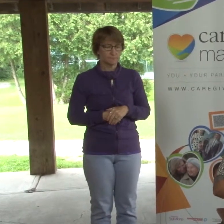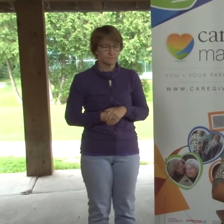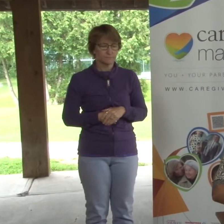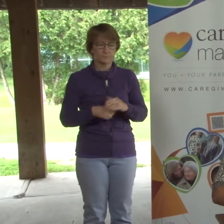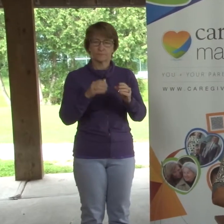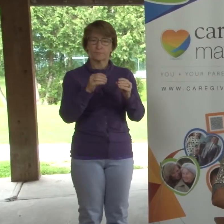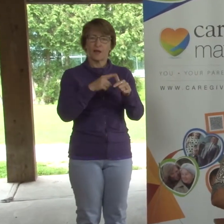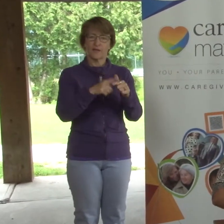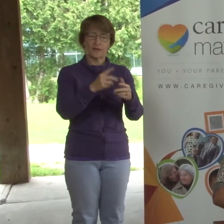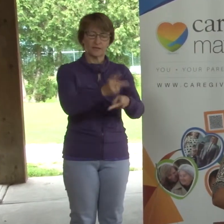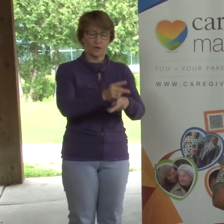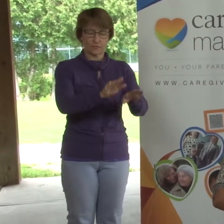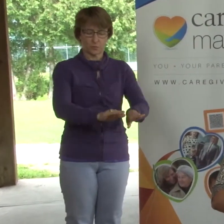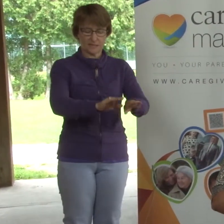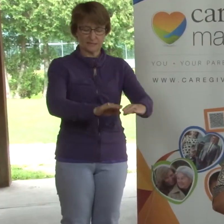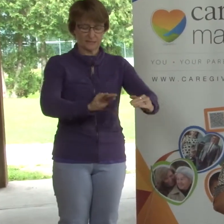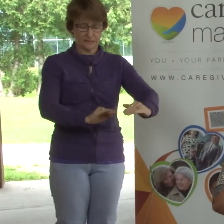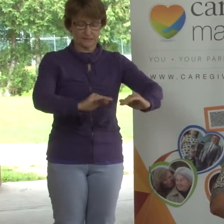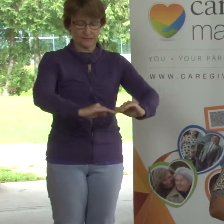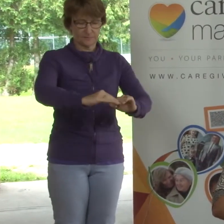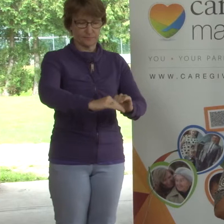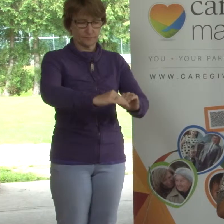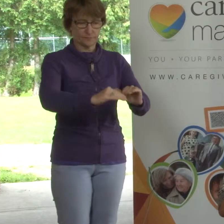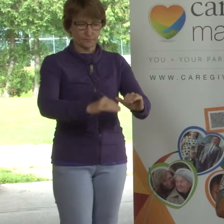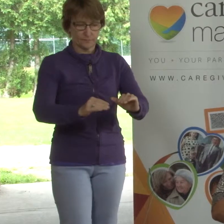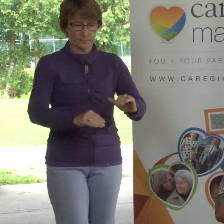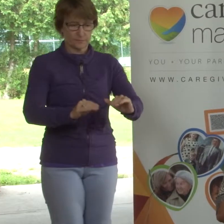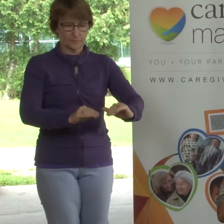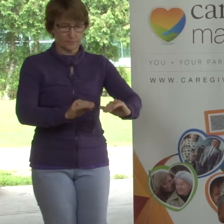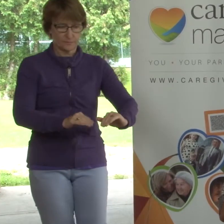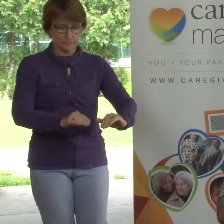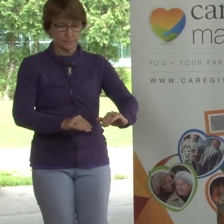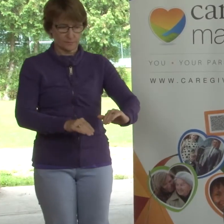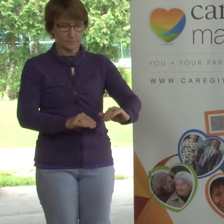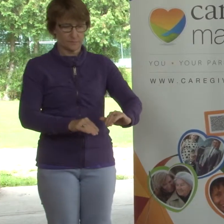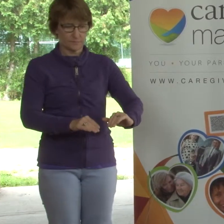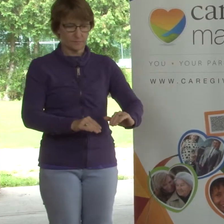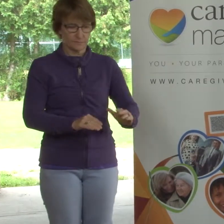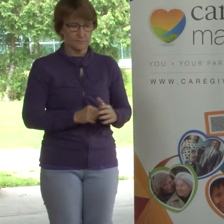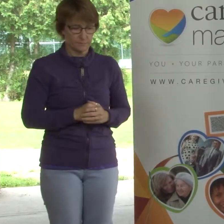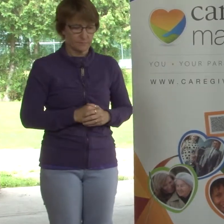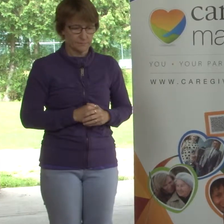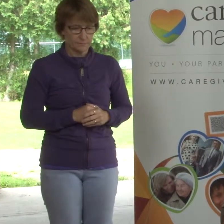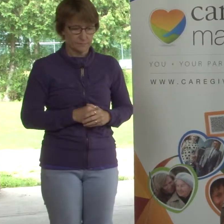And carefully press in. And when you're pressing in, make sure you do press hard around what you're planting here,